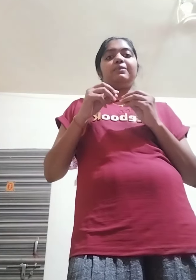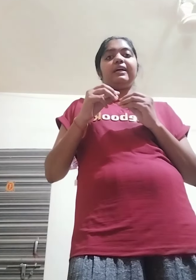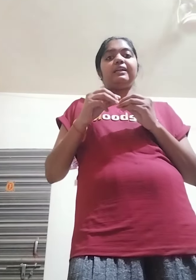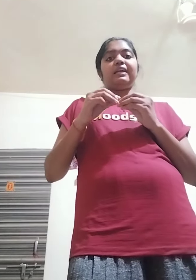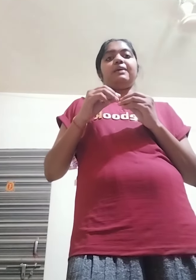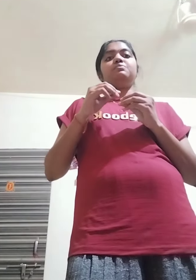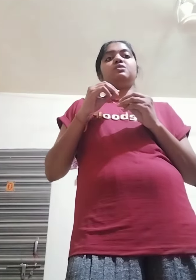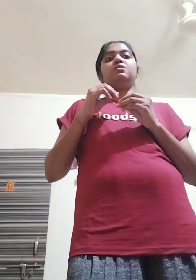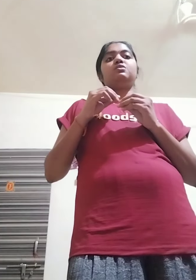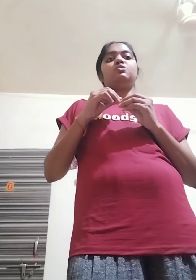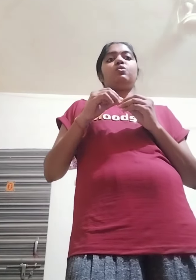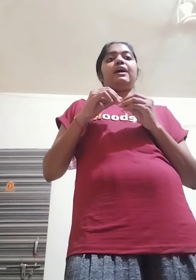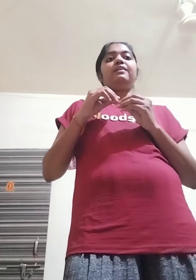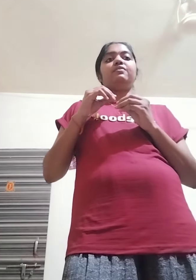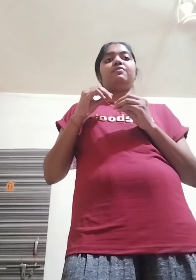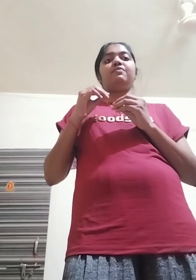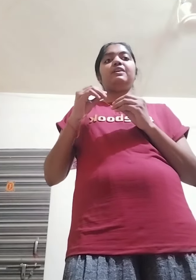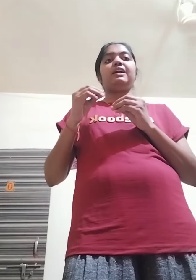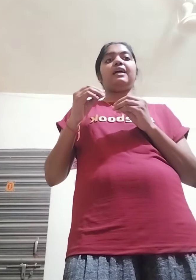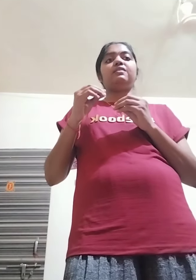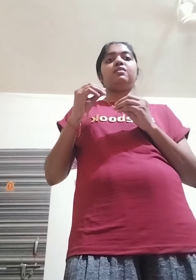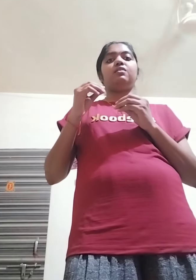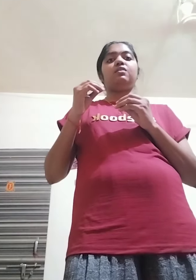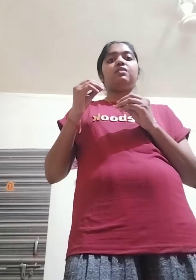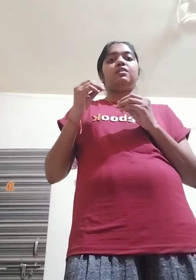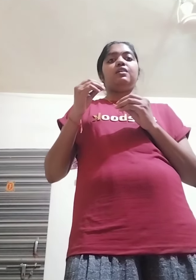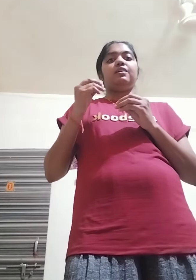10 times so that we can